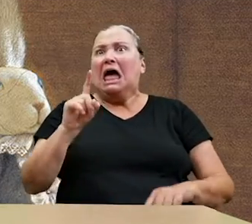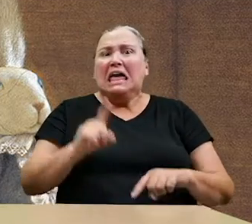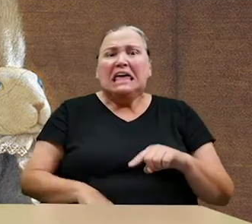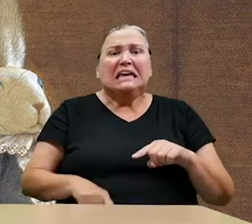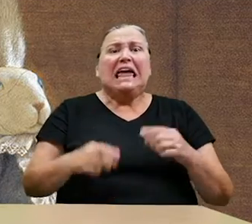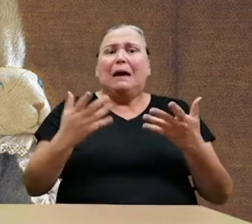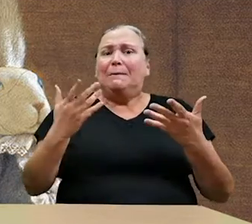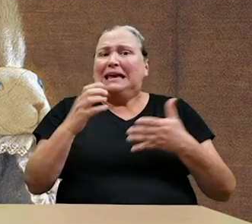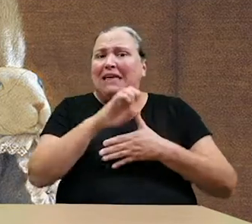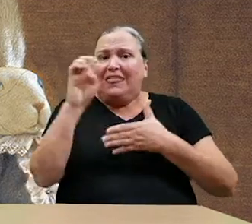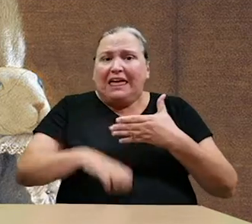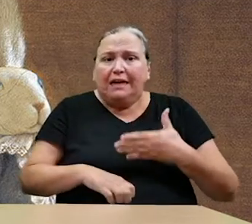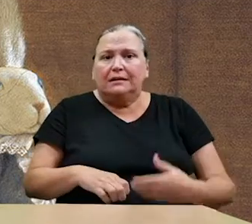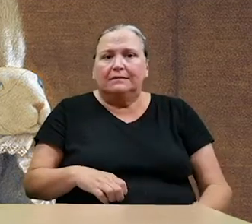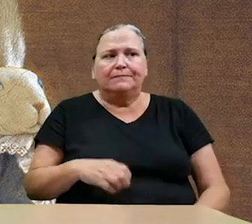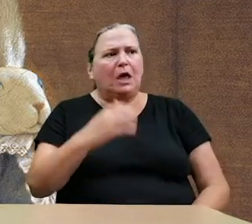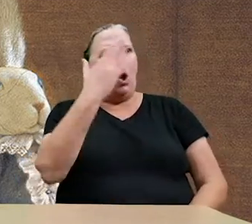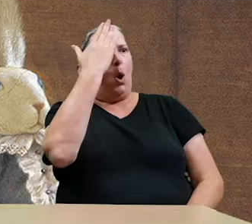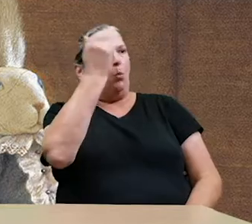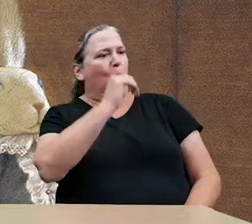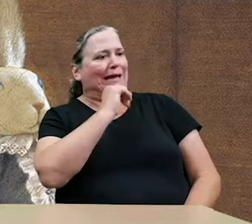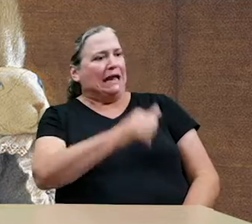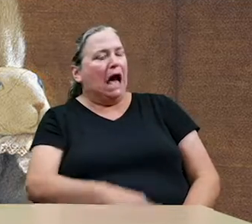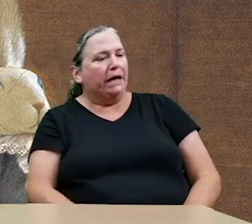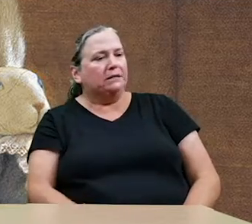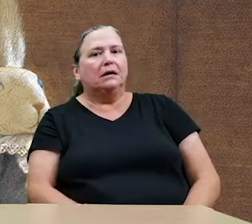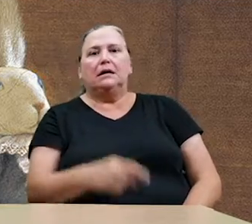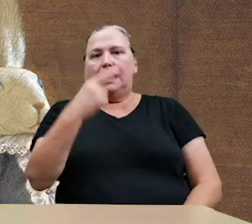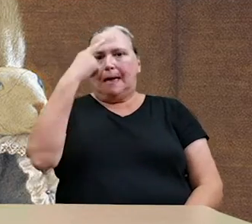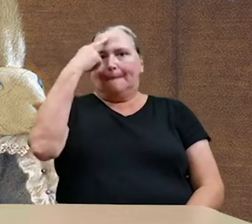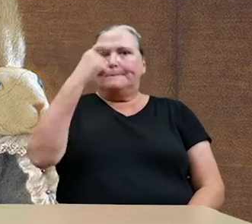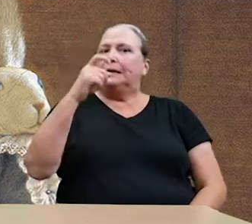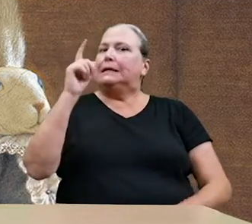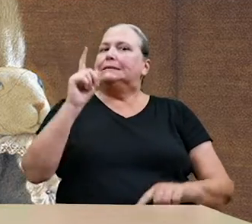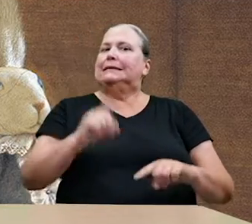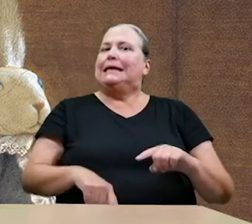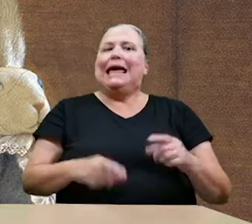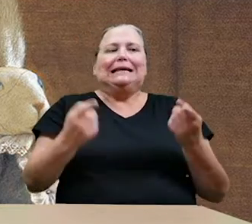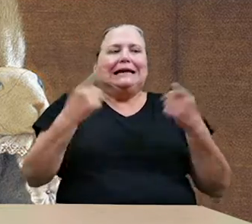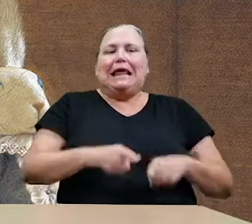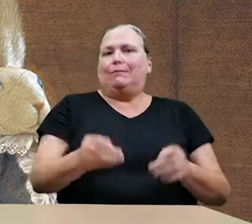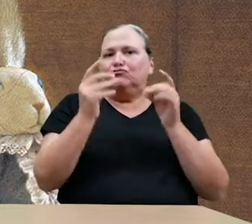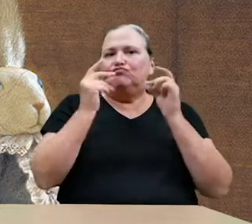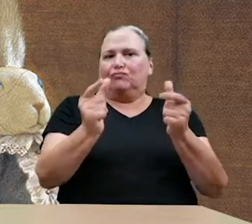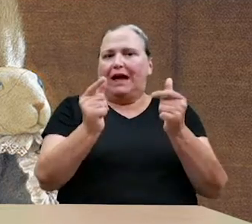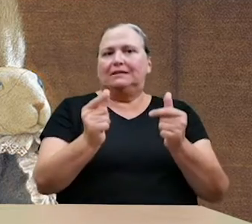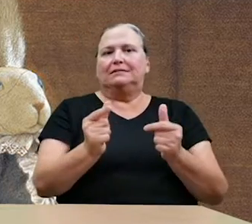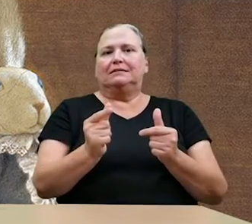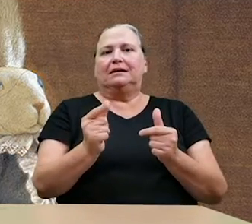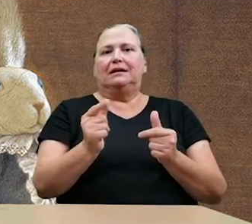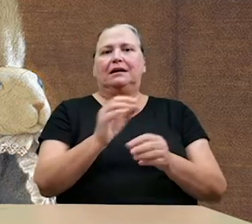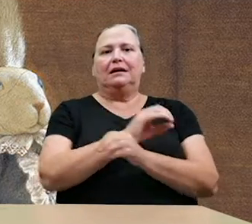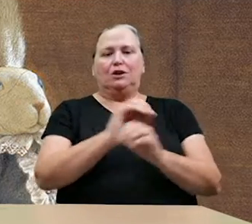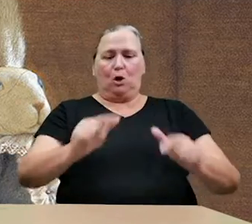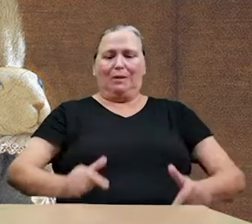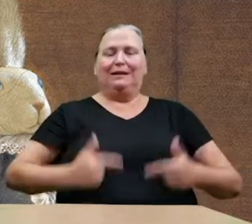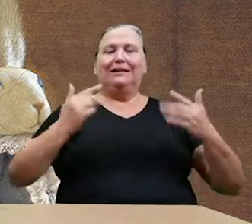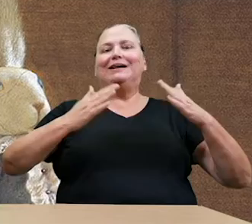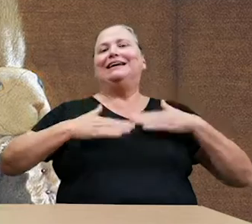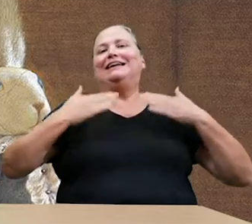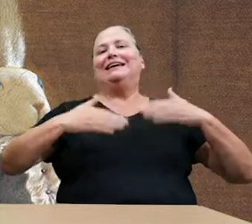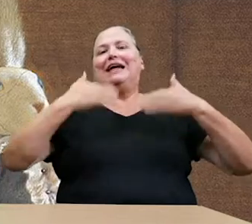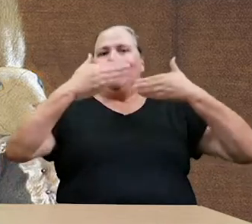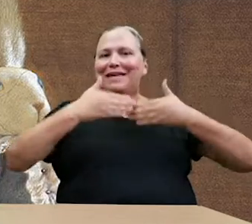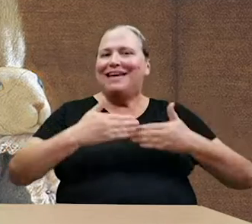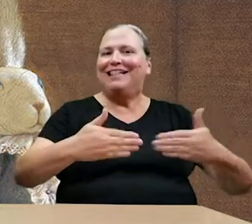be. Why can't it be? Because it came too quickly. Because no one is living happily ever